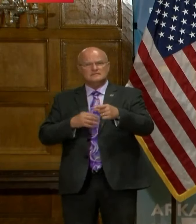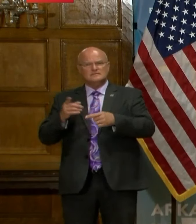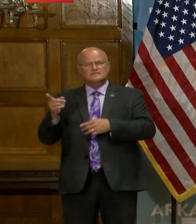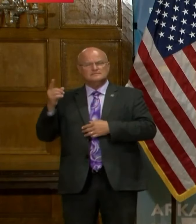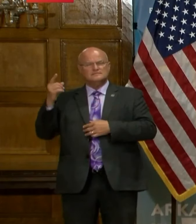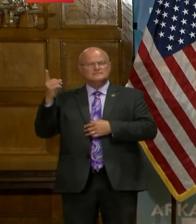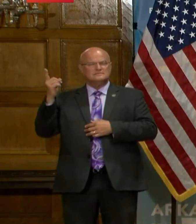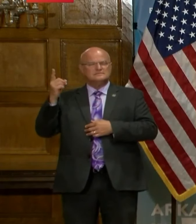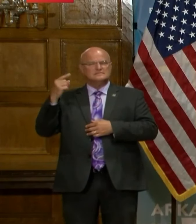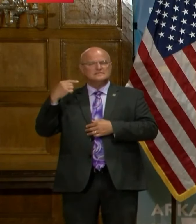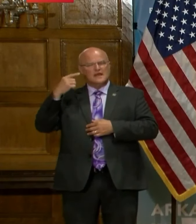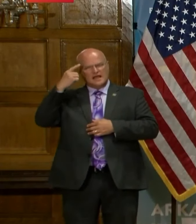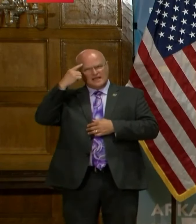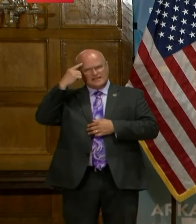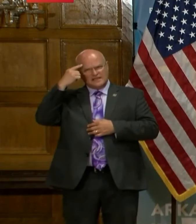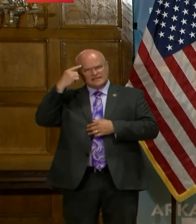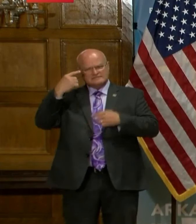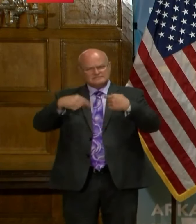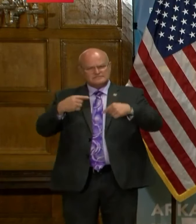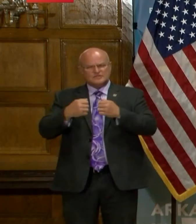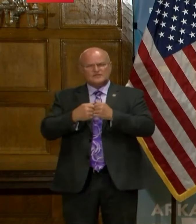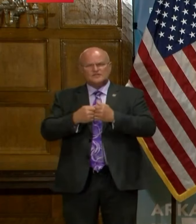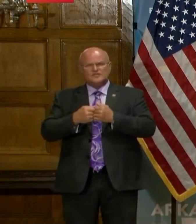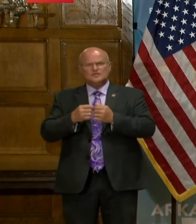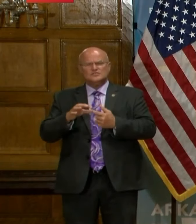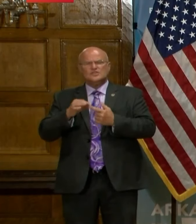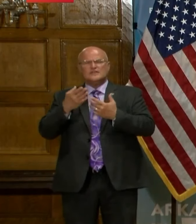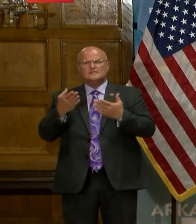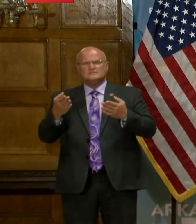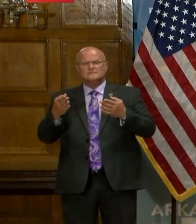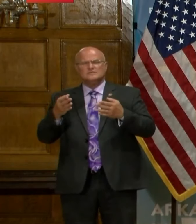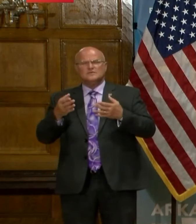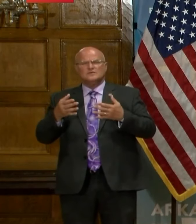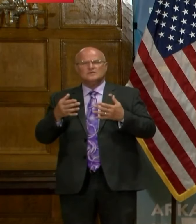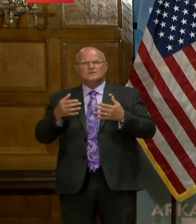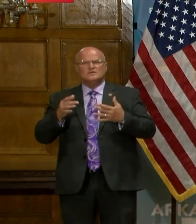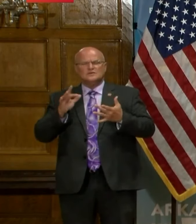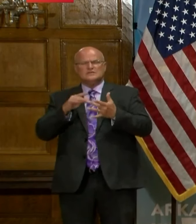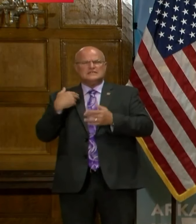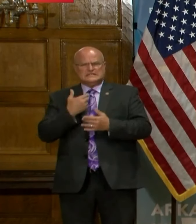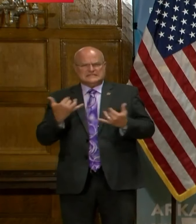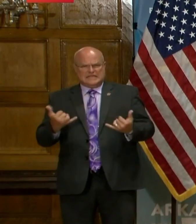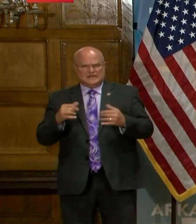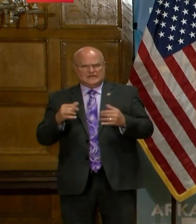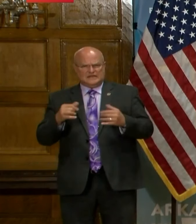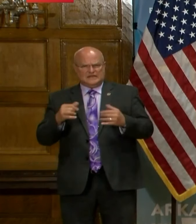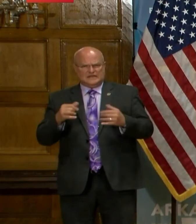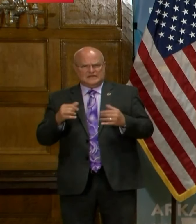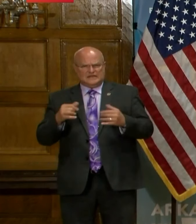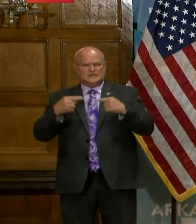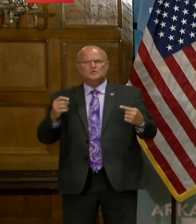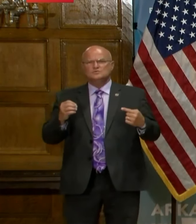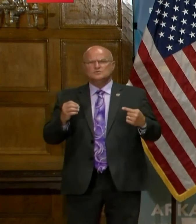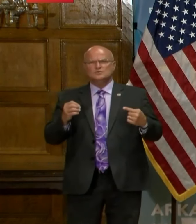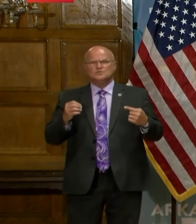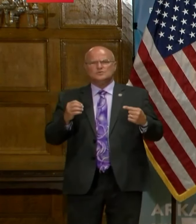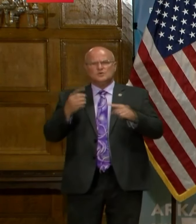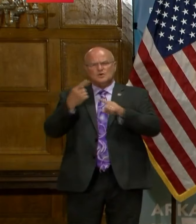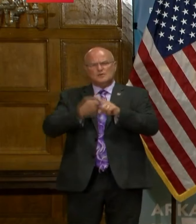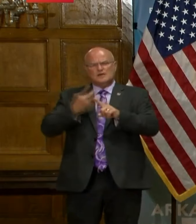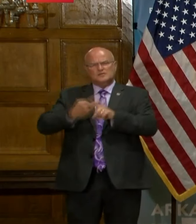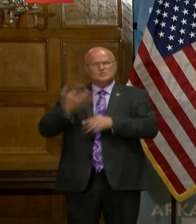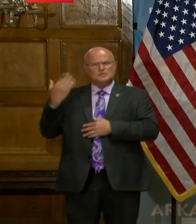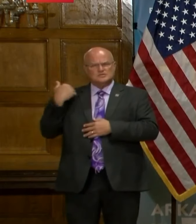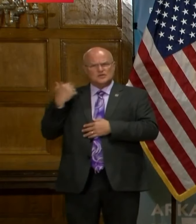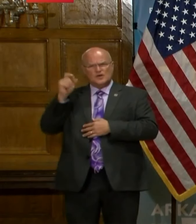I think the argument in favor for stricter measures would be that the wave is reaching us now as opposed to, a month or 2 months